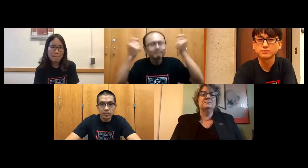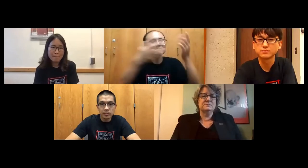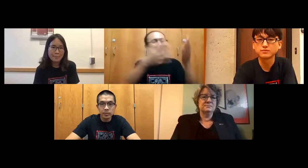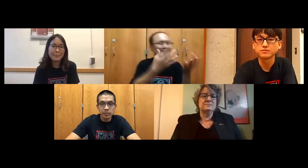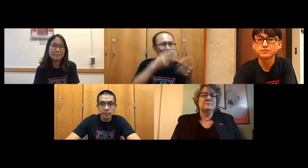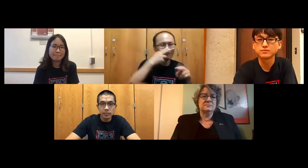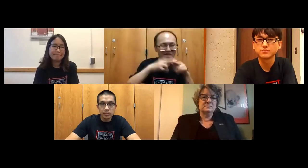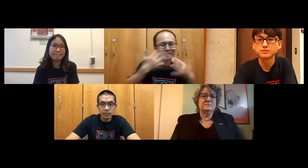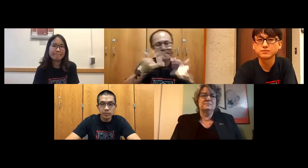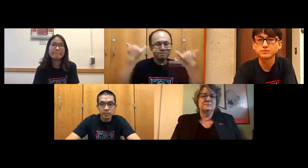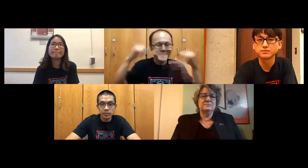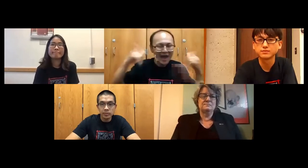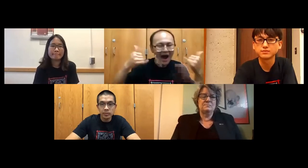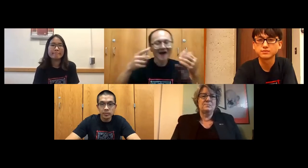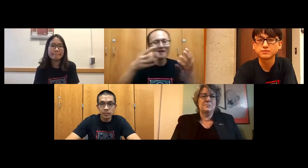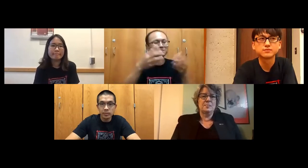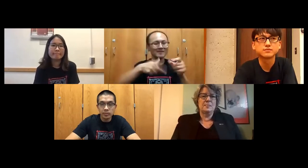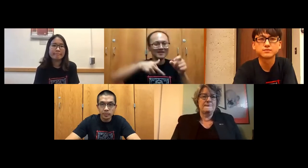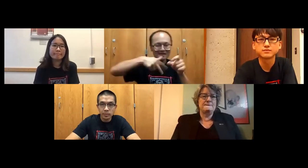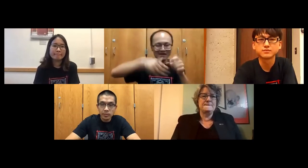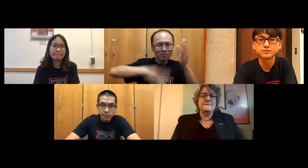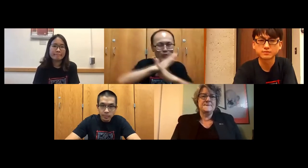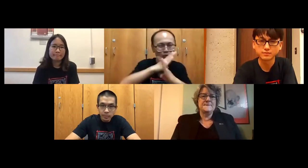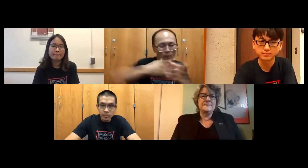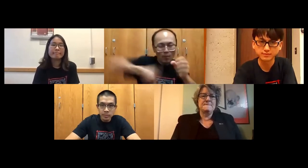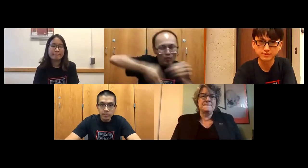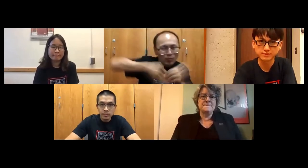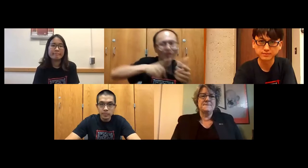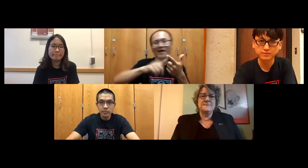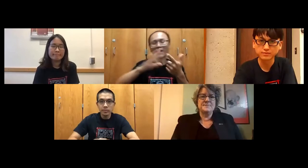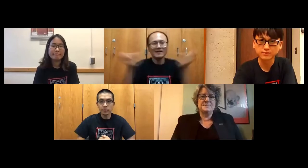come and asked me to come and do some things.